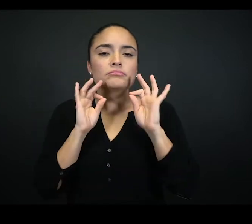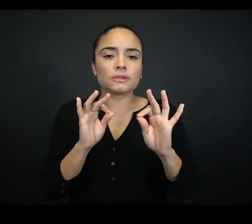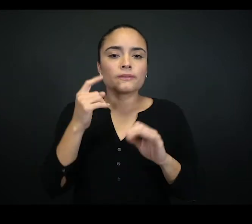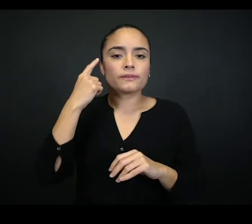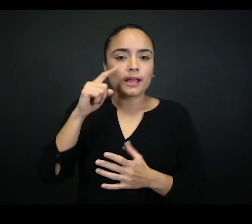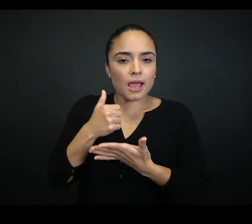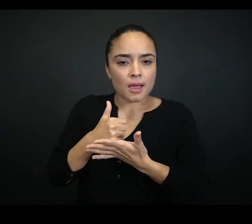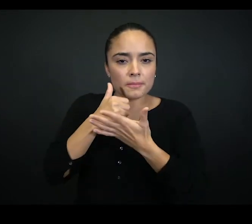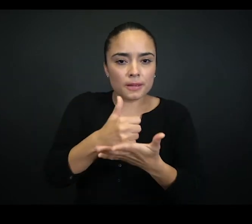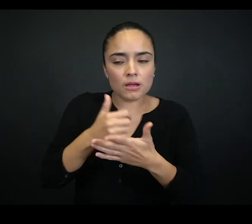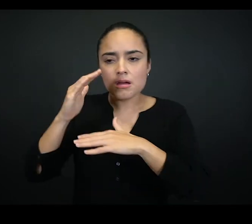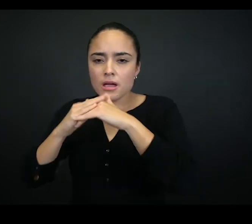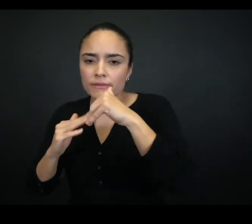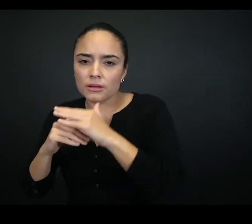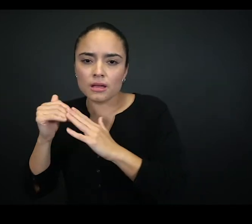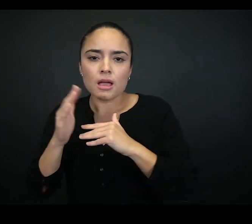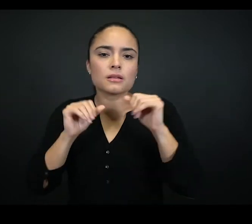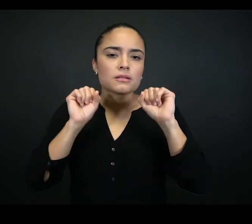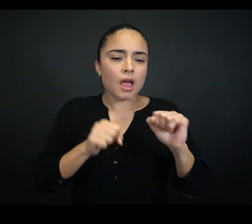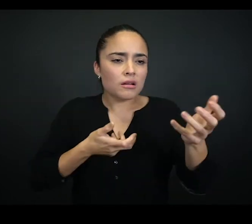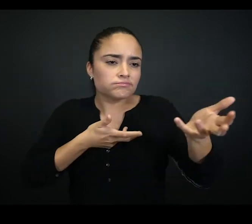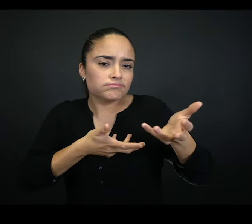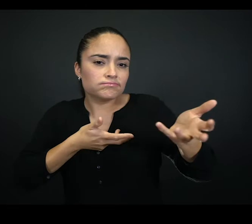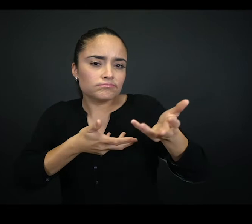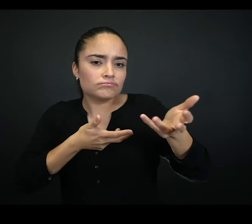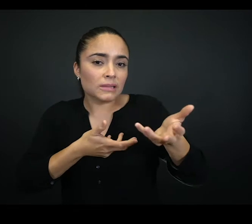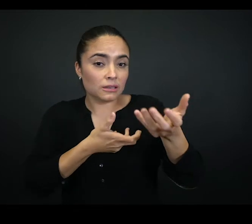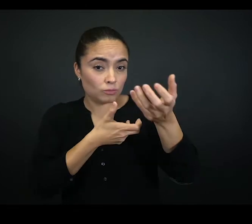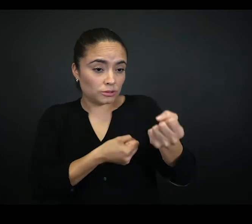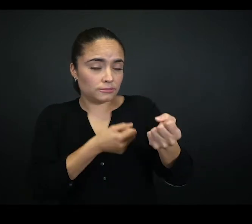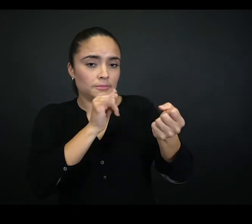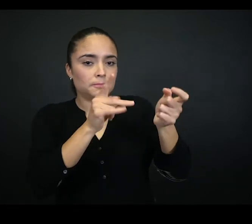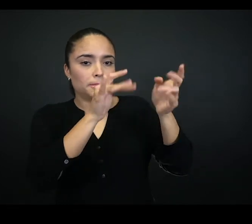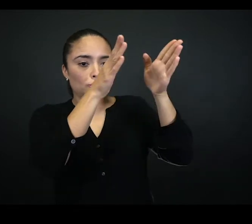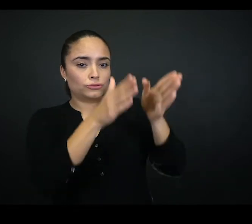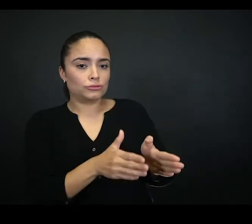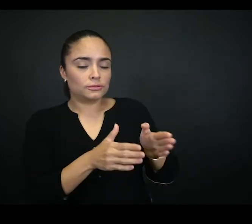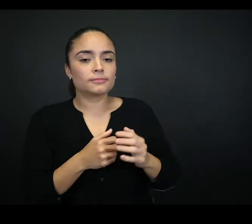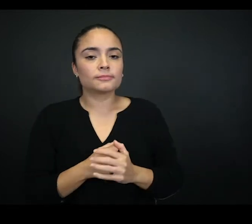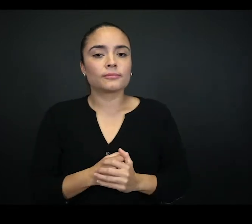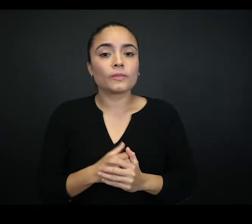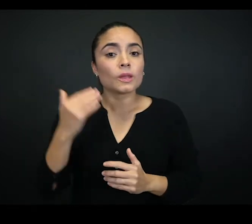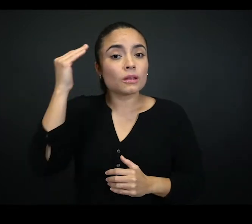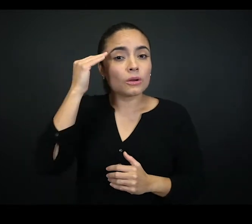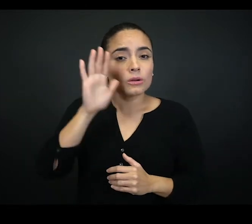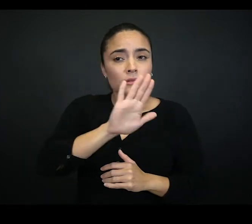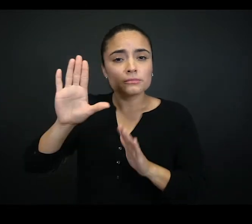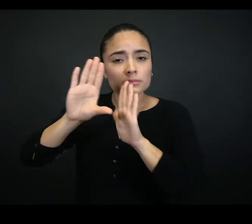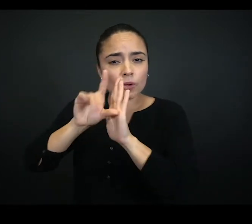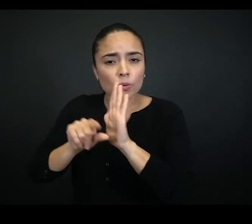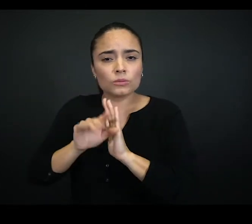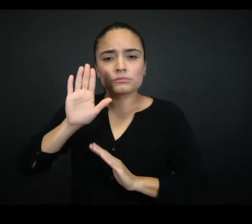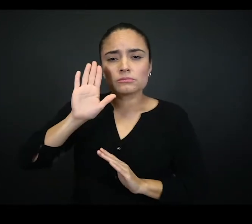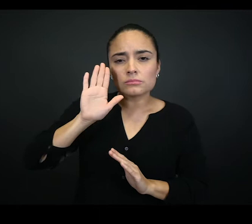they can trust, somebody who understands where they're coming from, who is not pushing anything. We're never